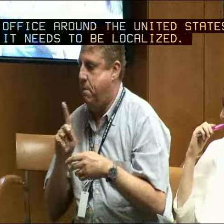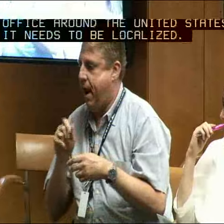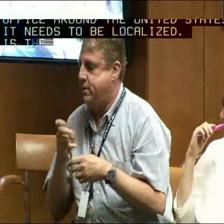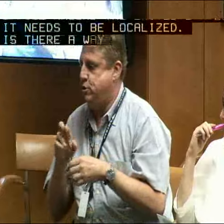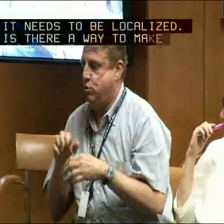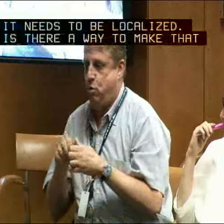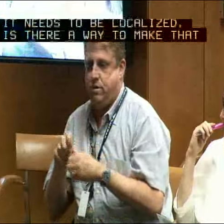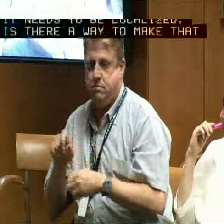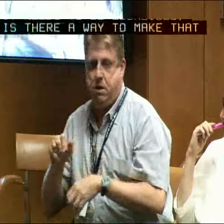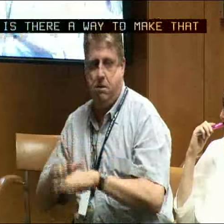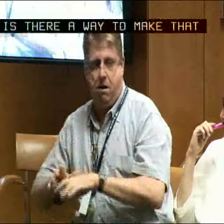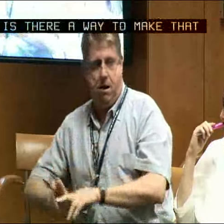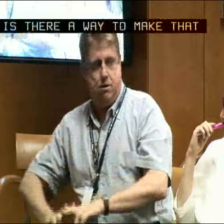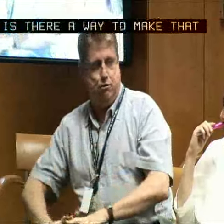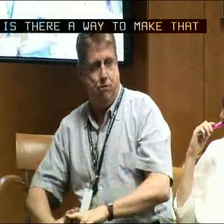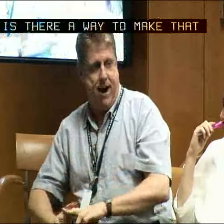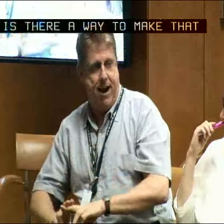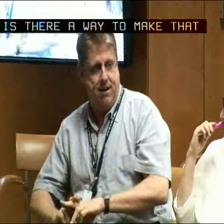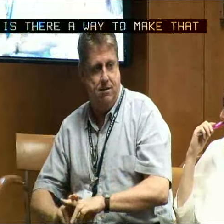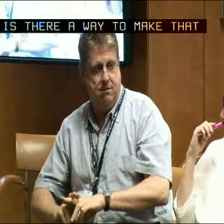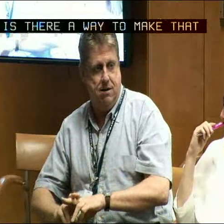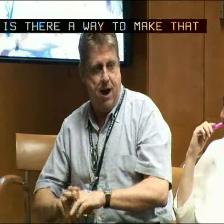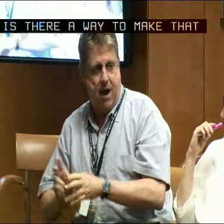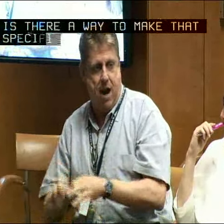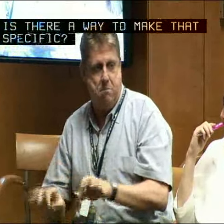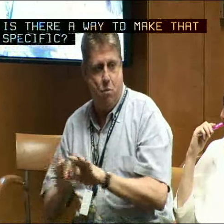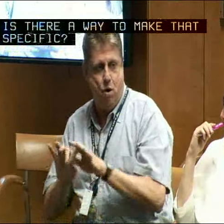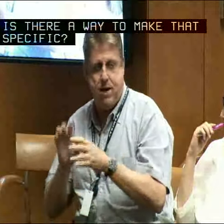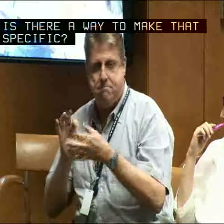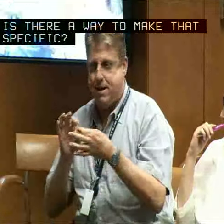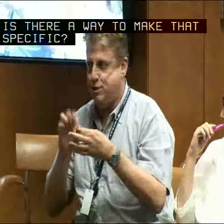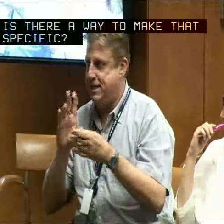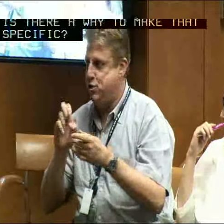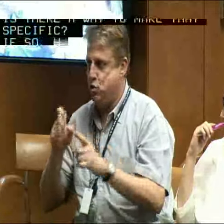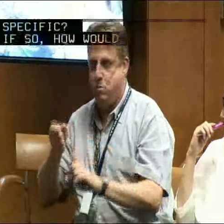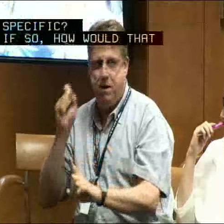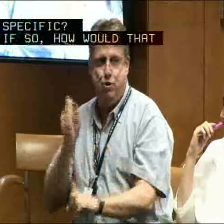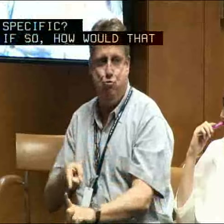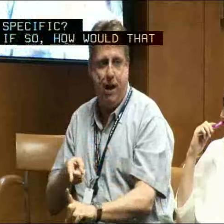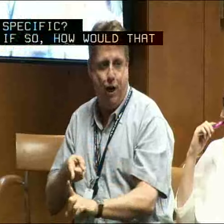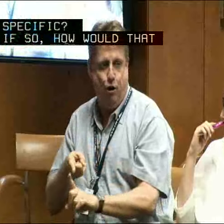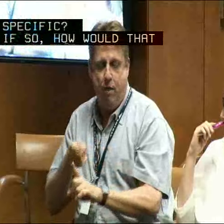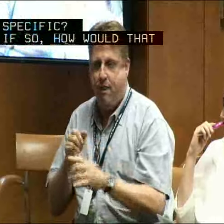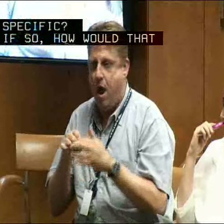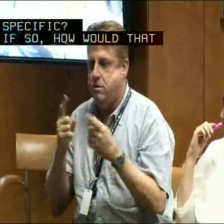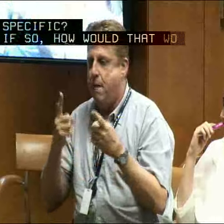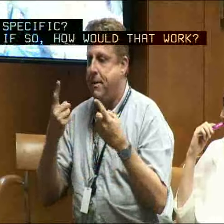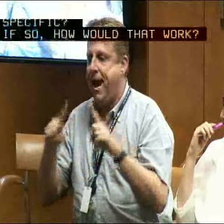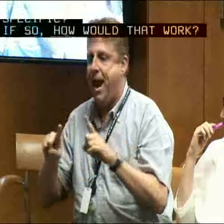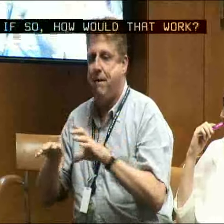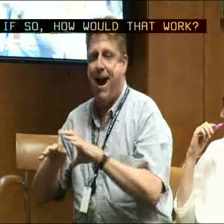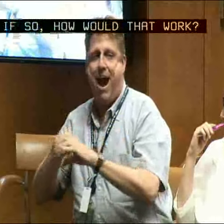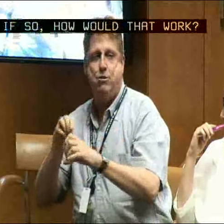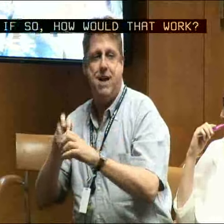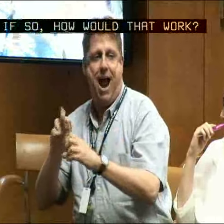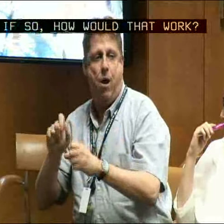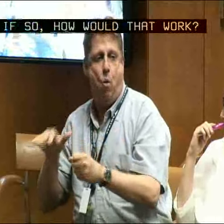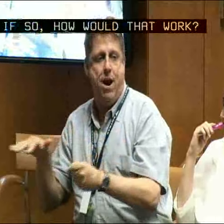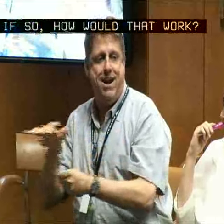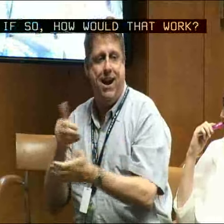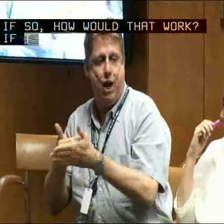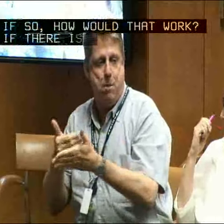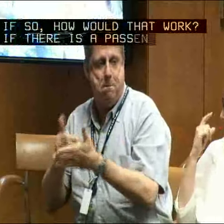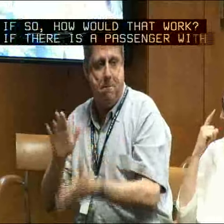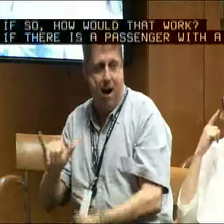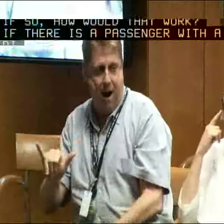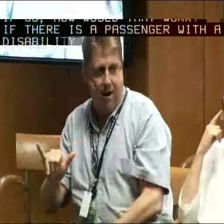that work? And then also if there's a passenger with a disability on the train, and an important message needs to be